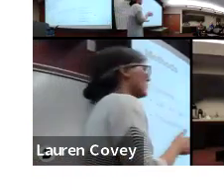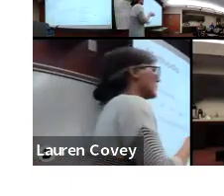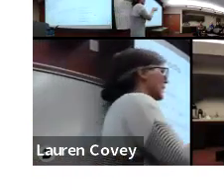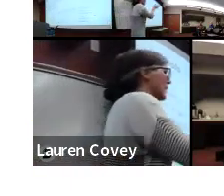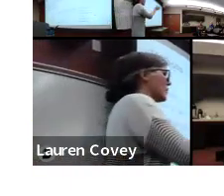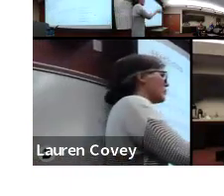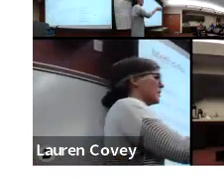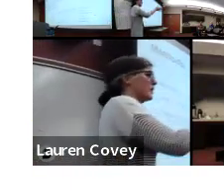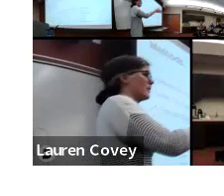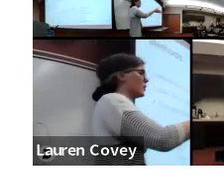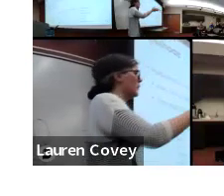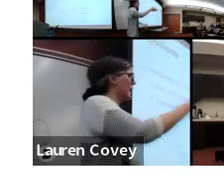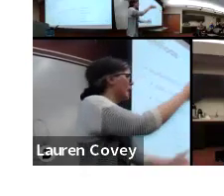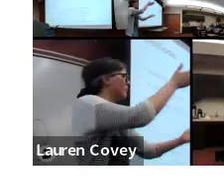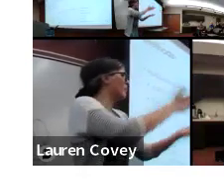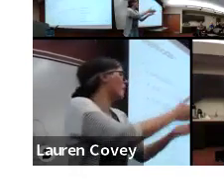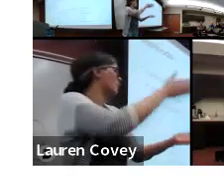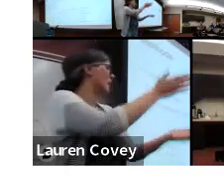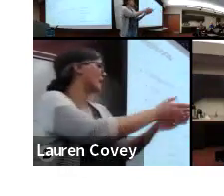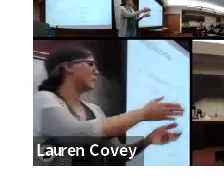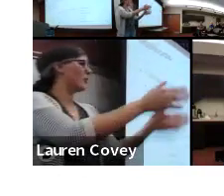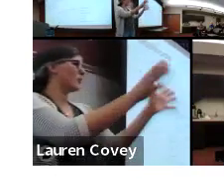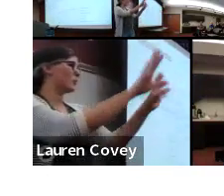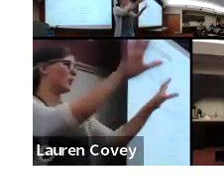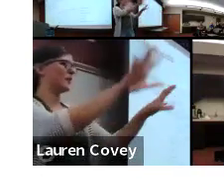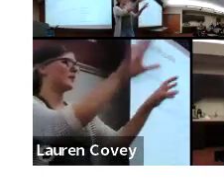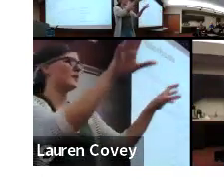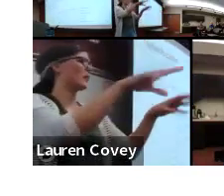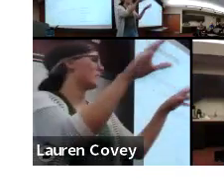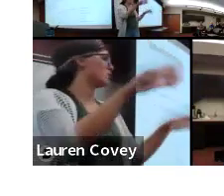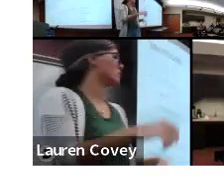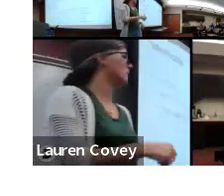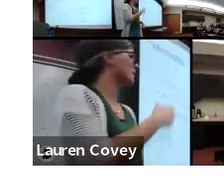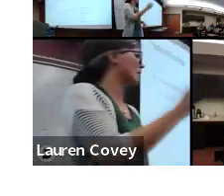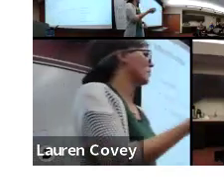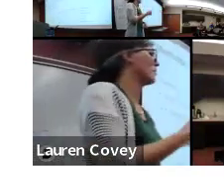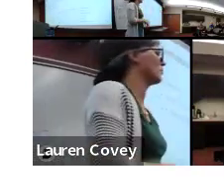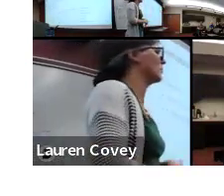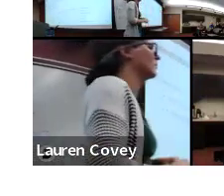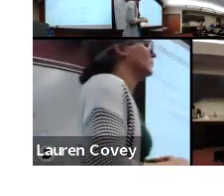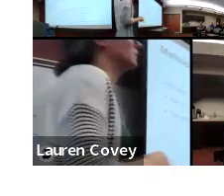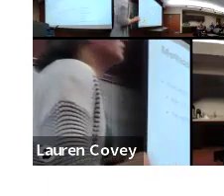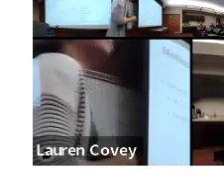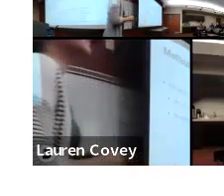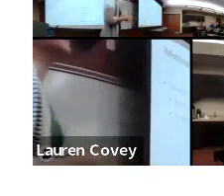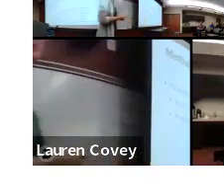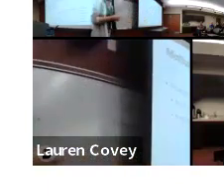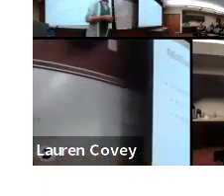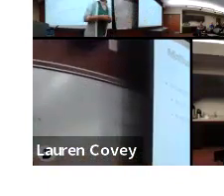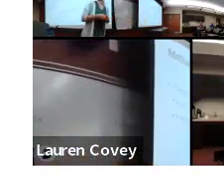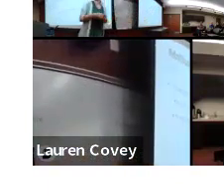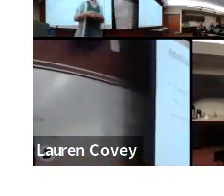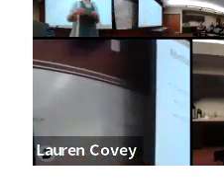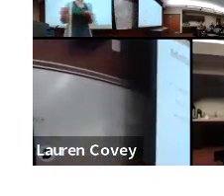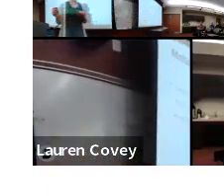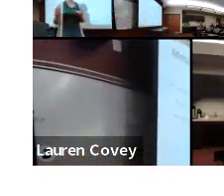specific purposes, like if they perceive something to be like a boundary between scenes or episodes, that's actually, well, I don't know about narratives, but in